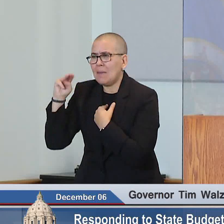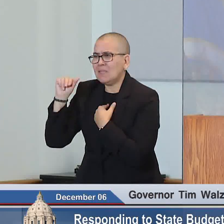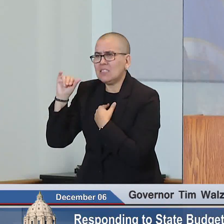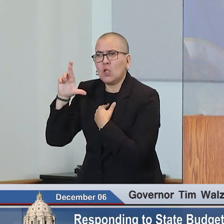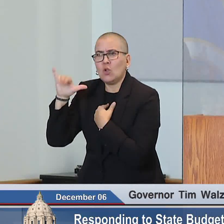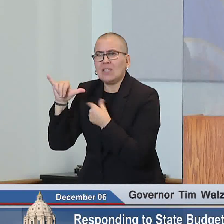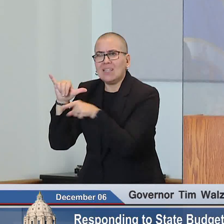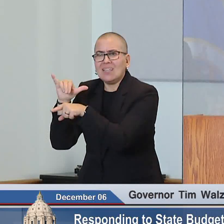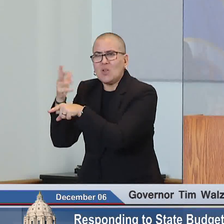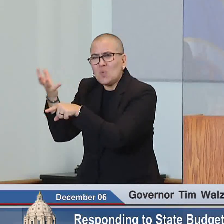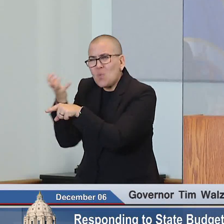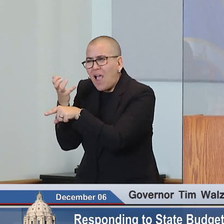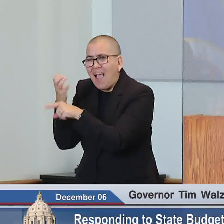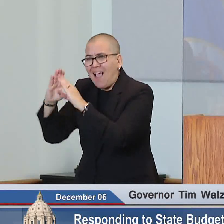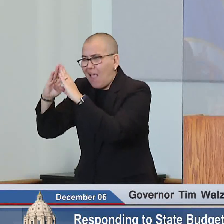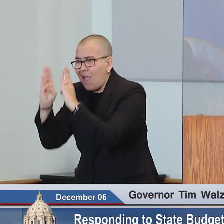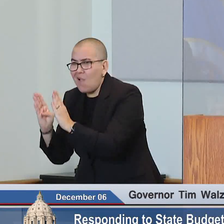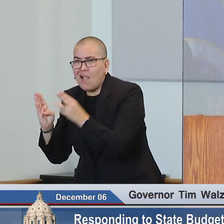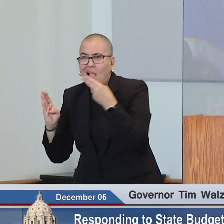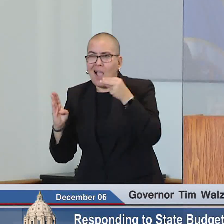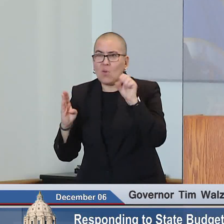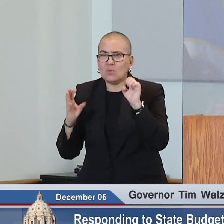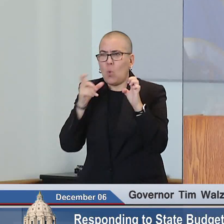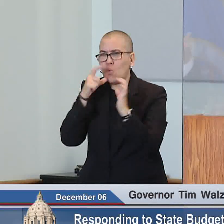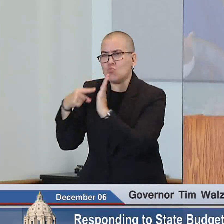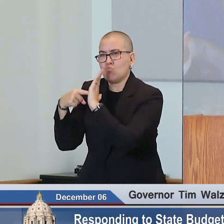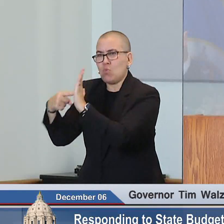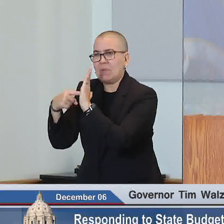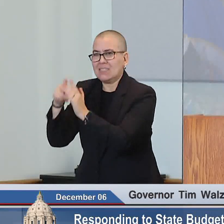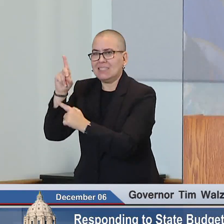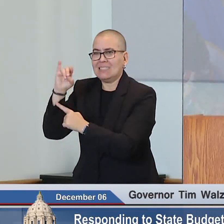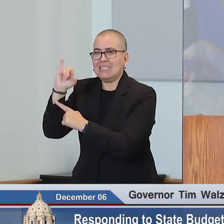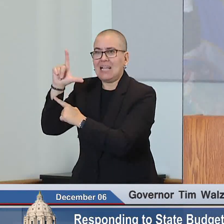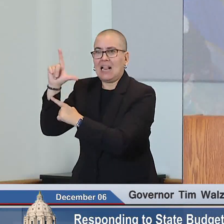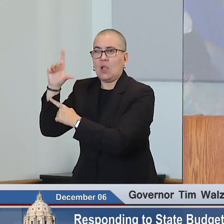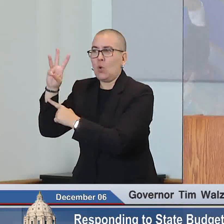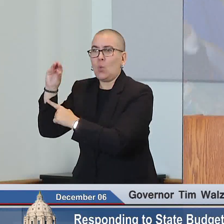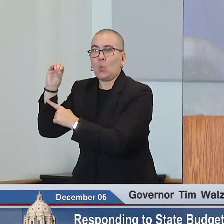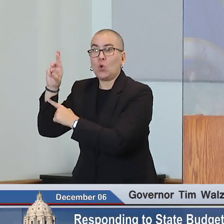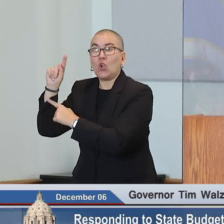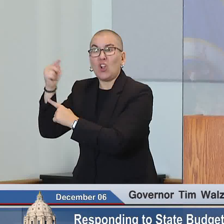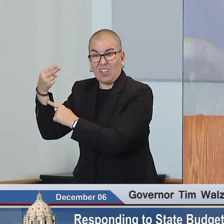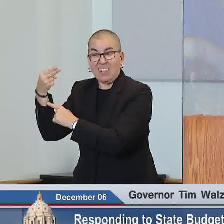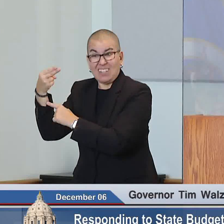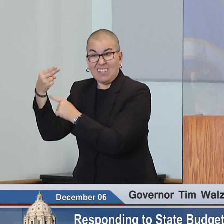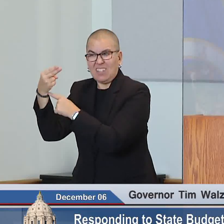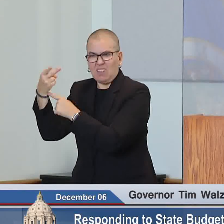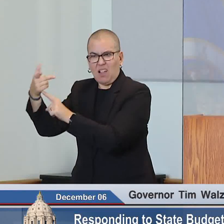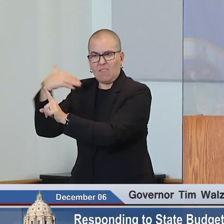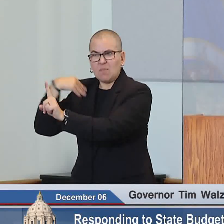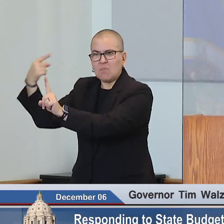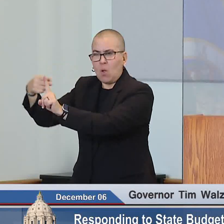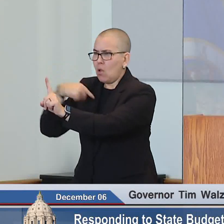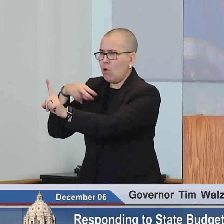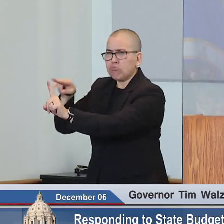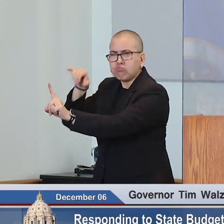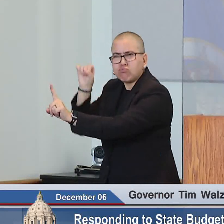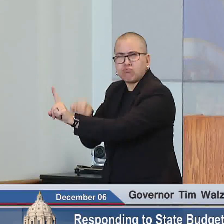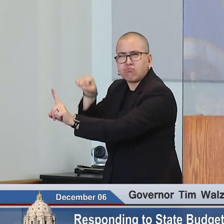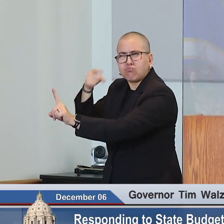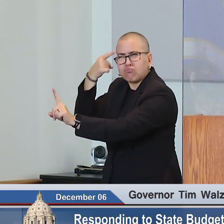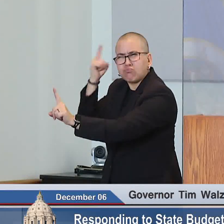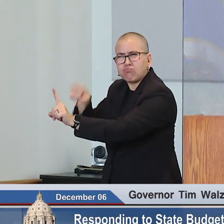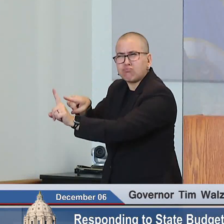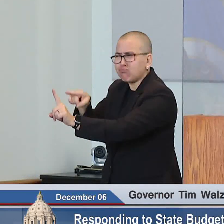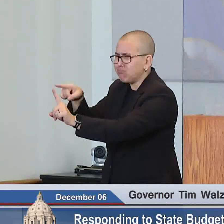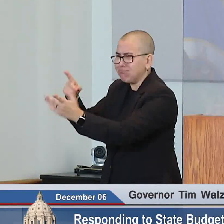Whoever represents Dilworth has an argument that I've agreed with, and will in all of these areas, that these are projects that are worthy of being funded.